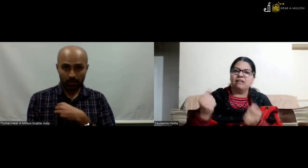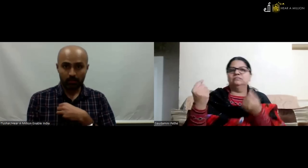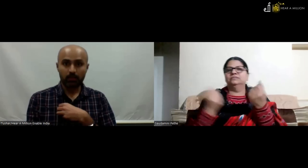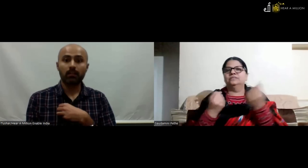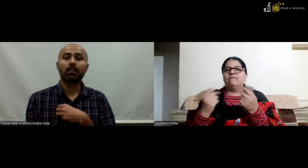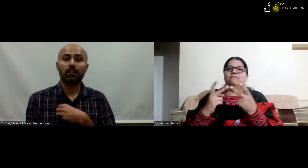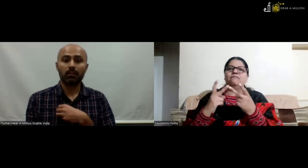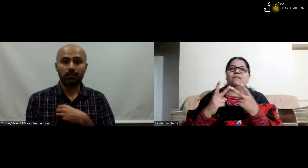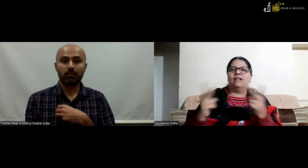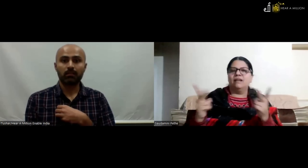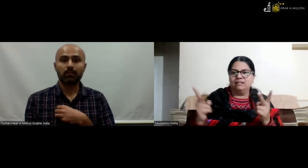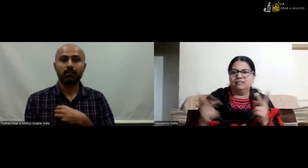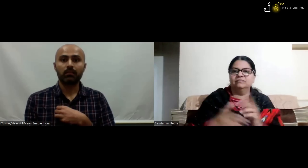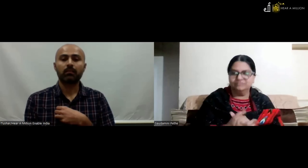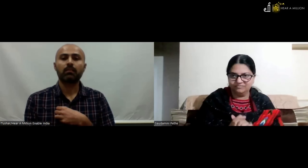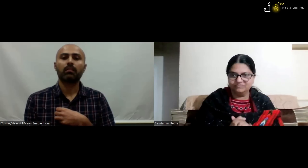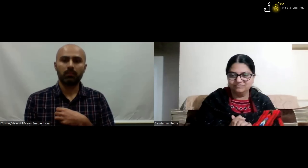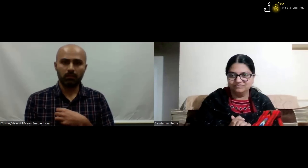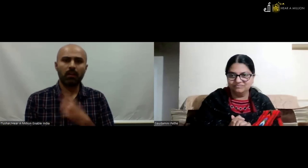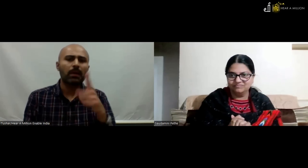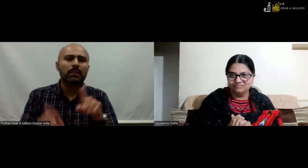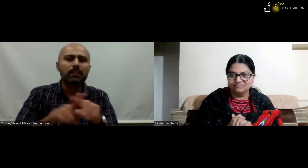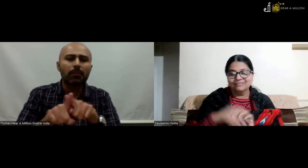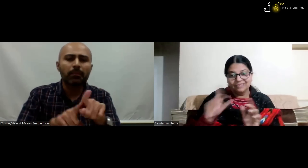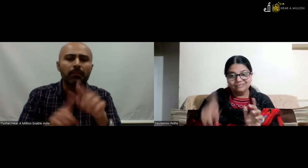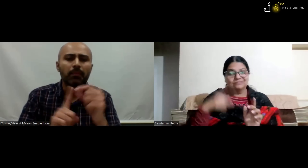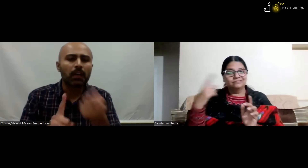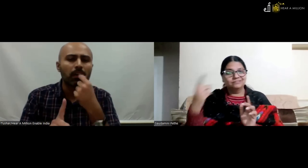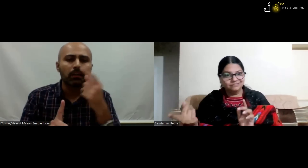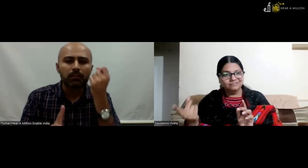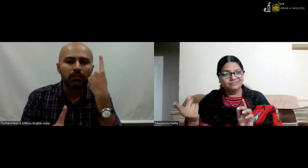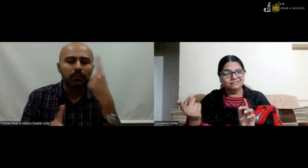medical certification, then they can get the